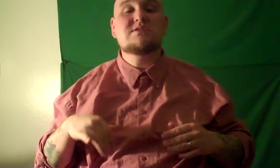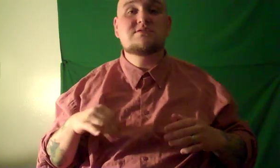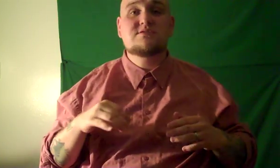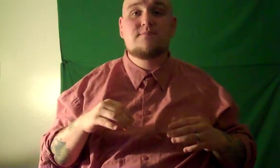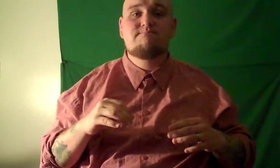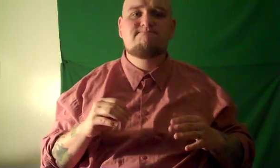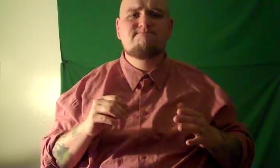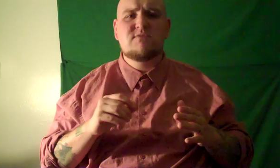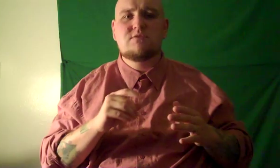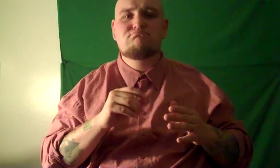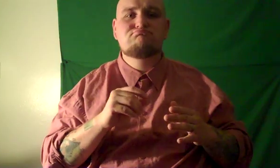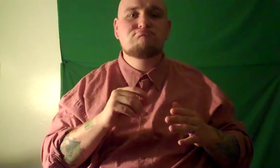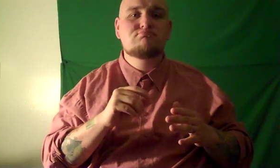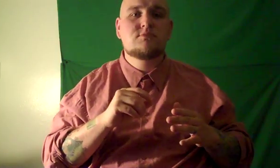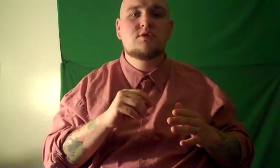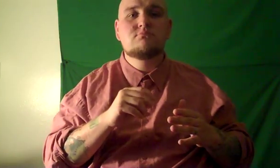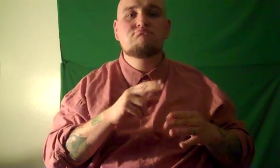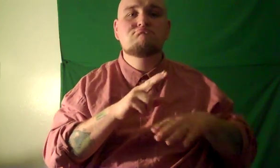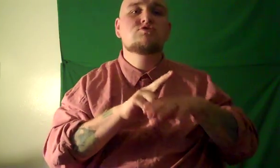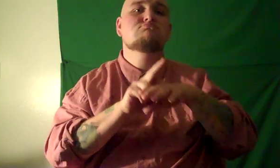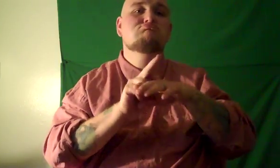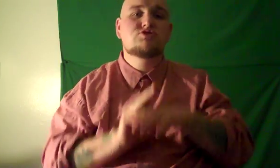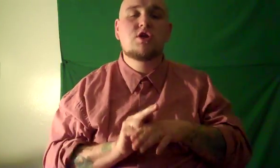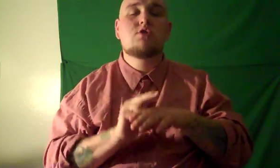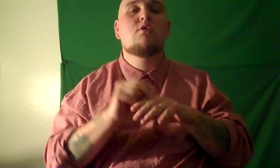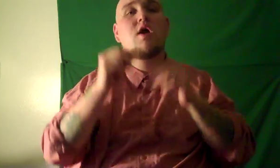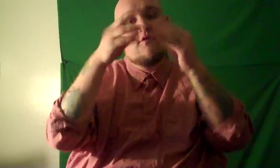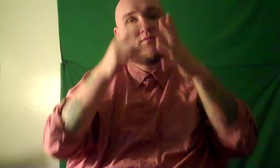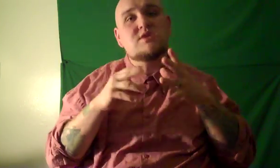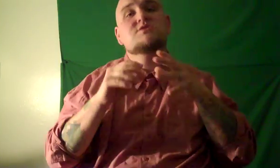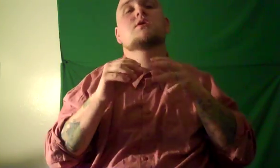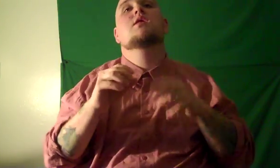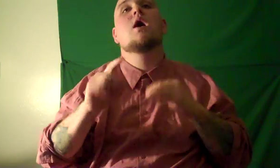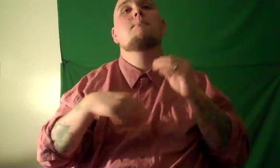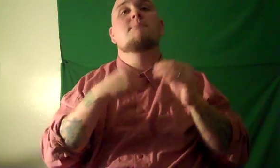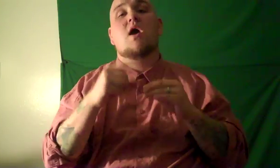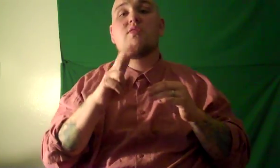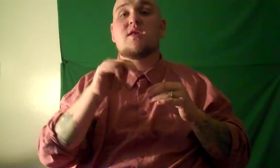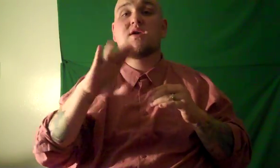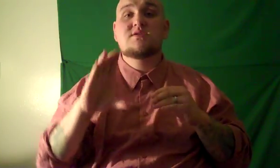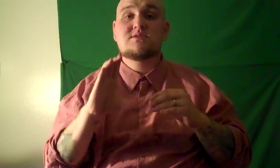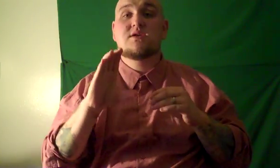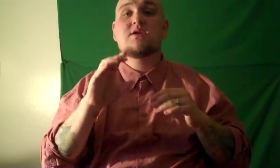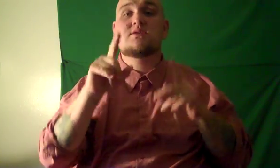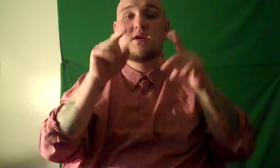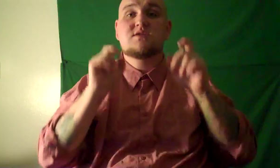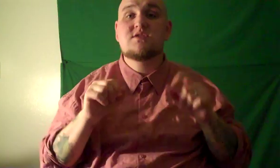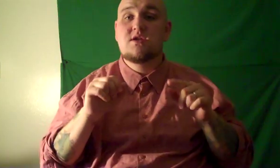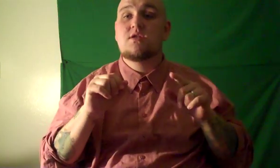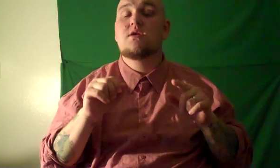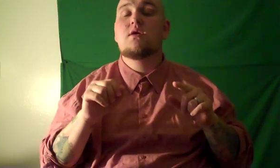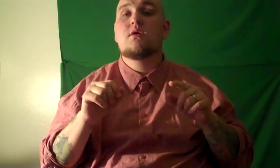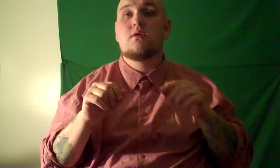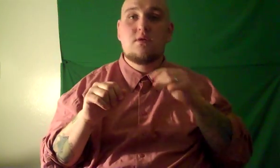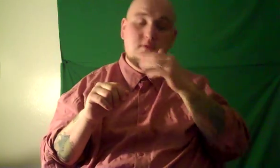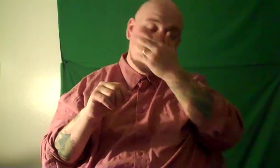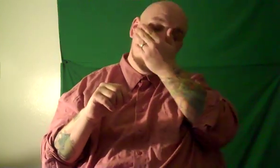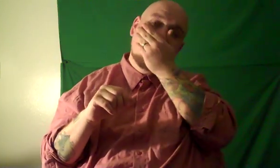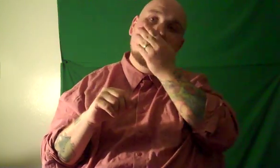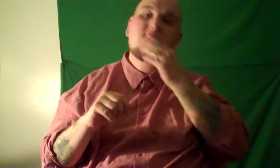introductory information about the NIC test, the National Interpreter Certification, and hopefully you'll do your research